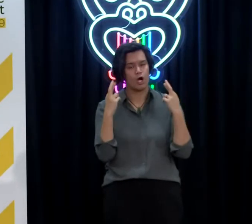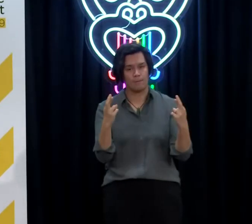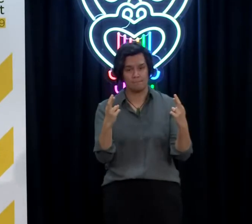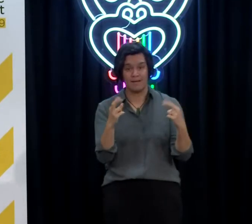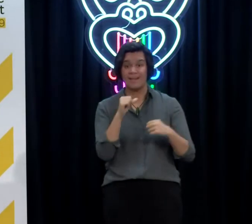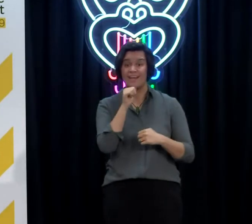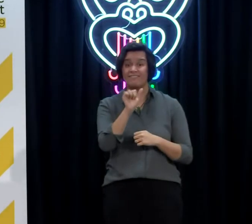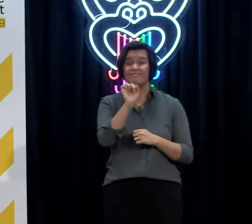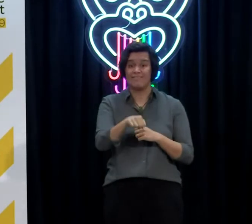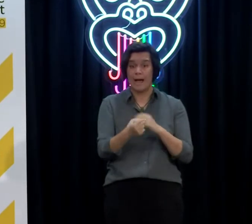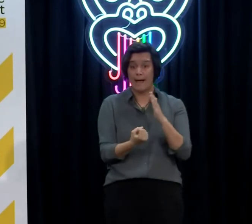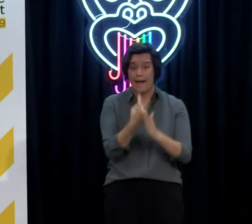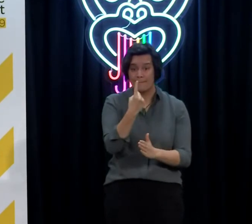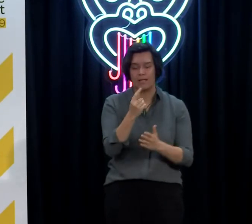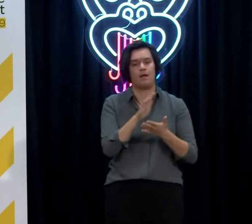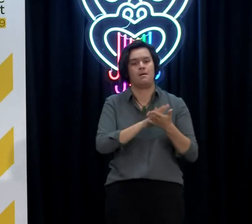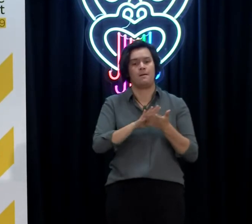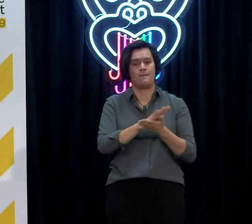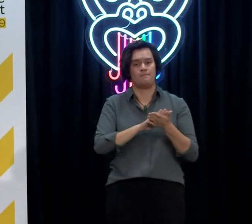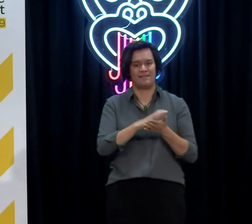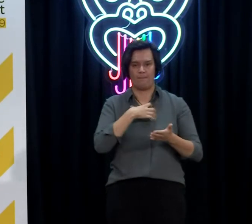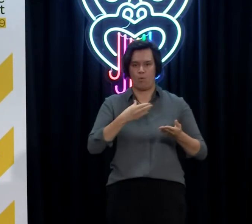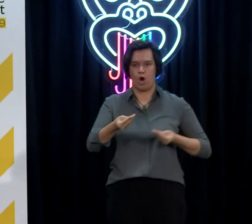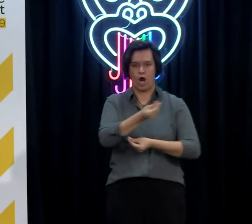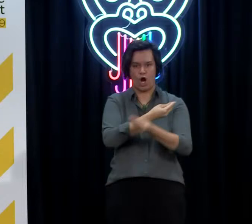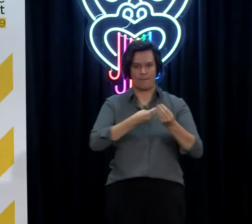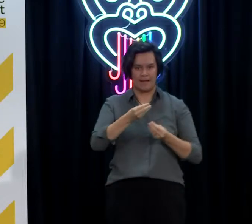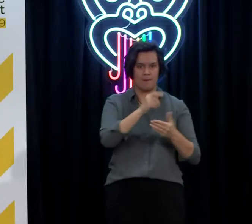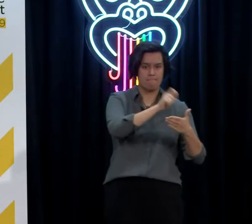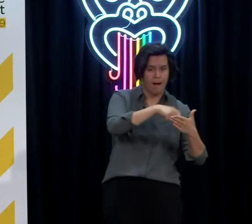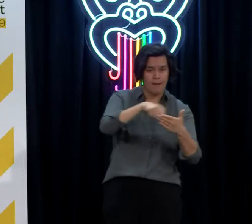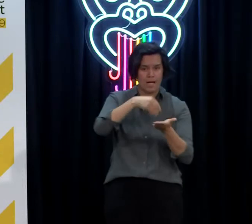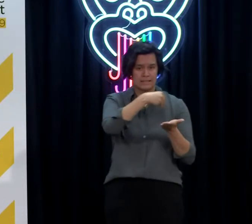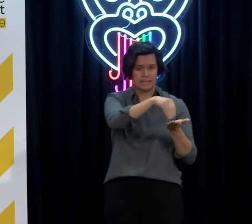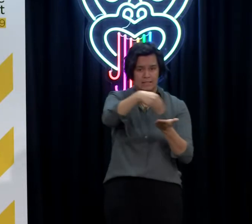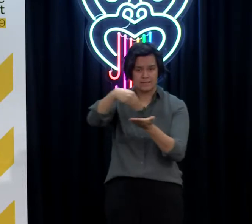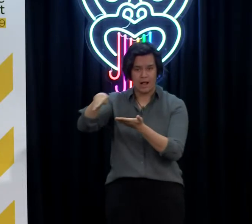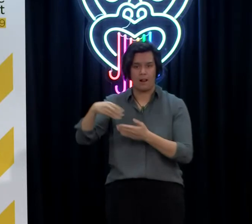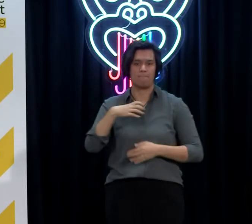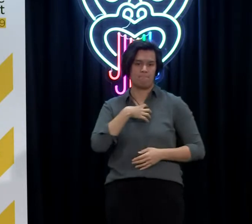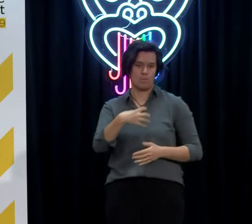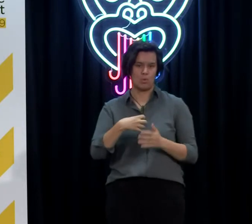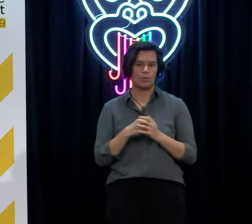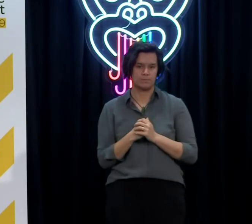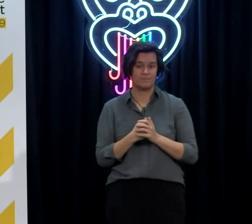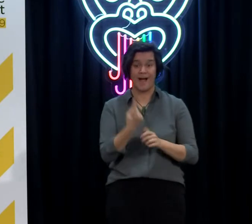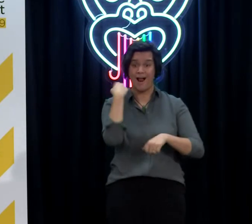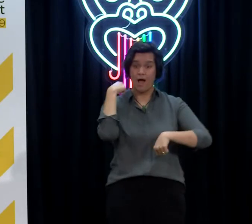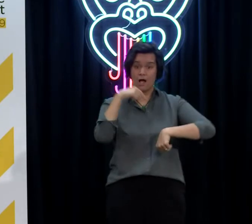economic activity. Based on what occurred last time we were moved from Alert Level 4 to 3 and then down to